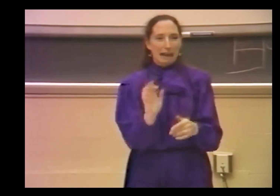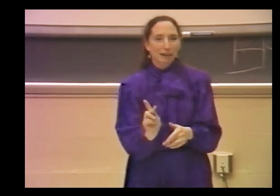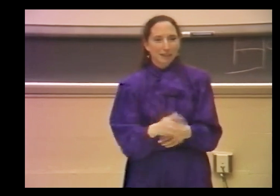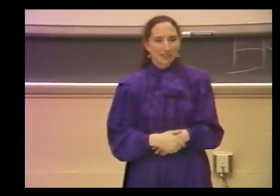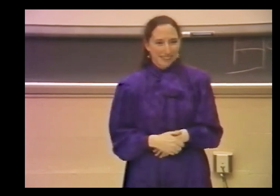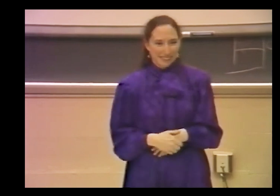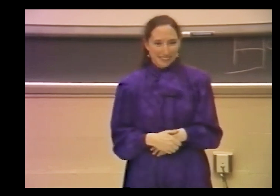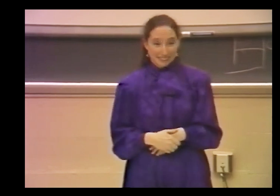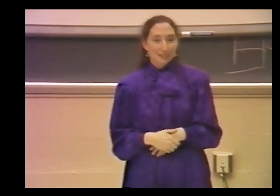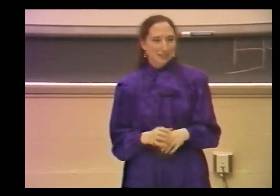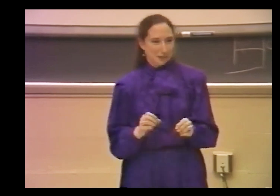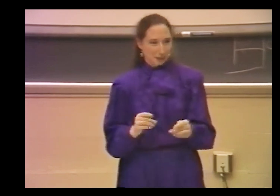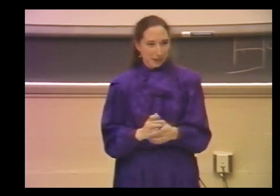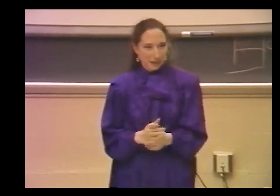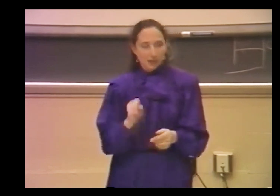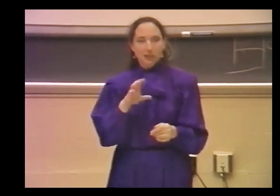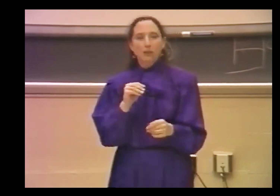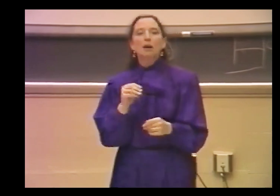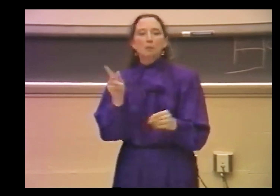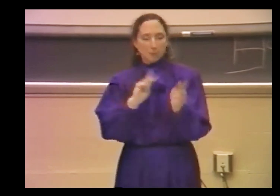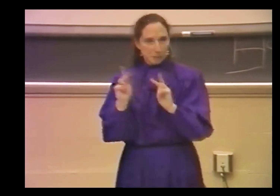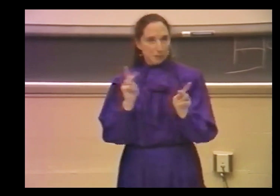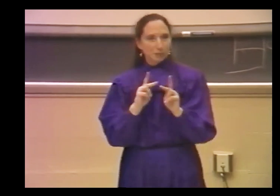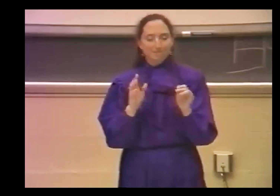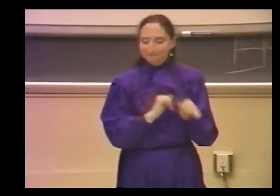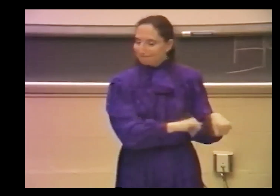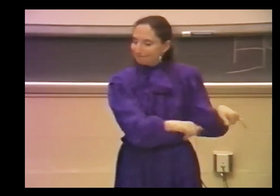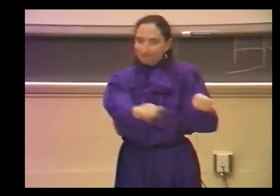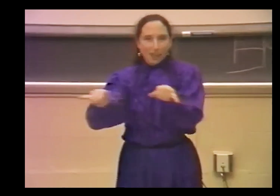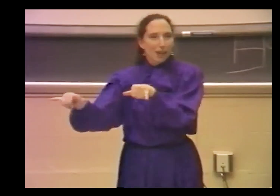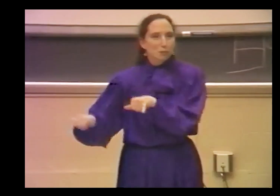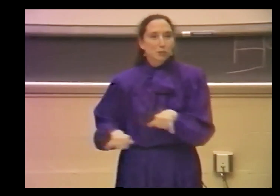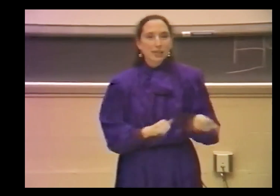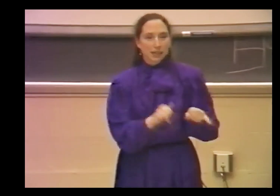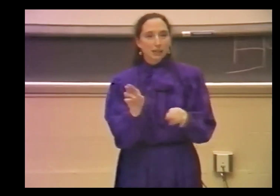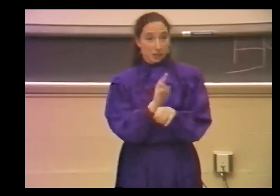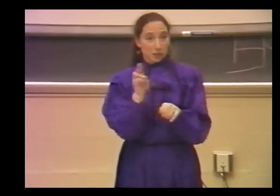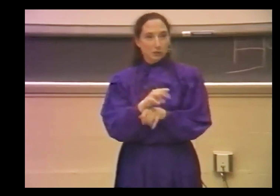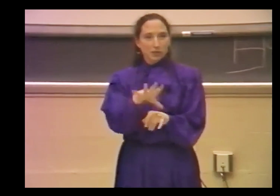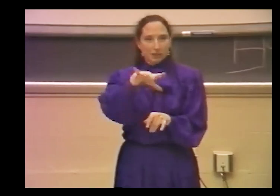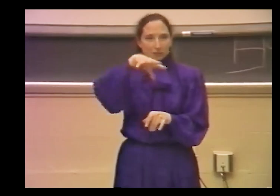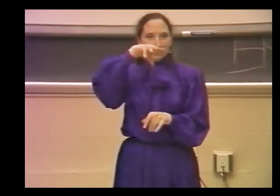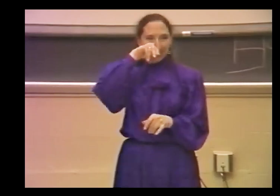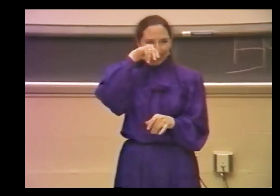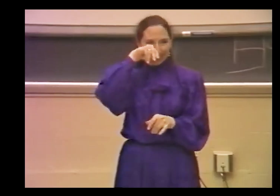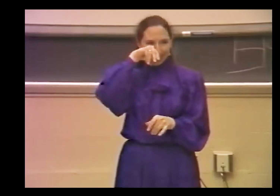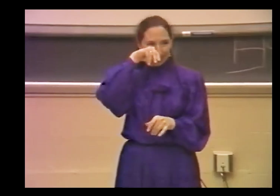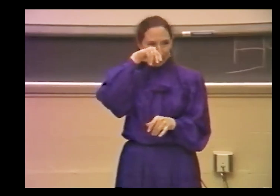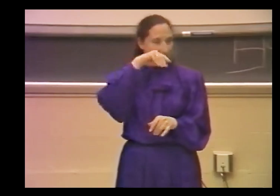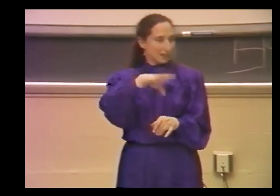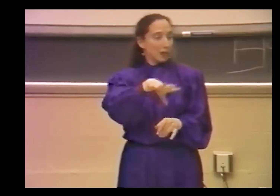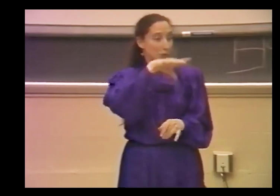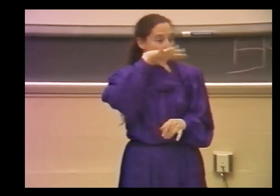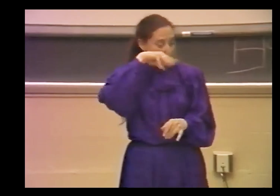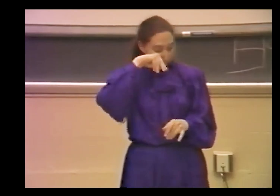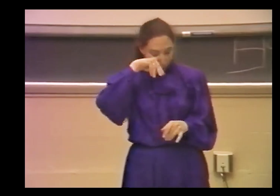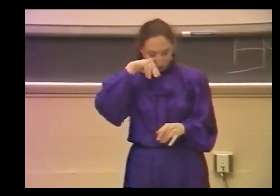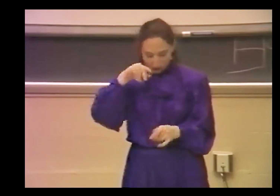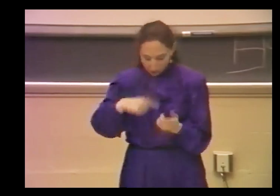steak. Okay, so people routinely used the attract by smell sign.